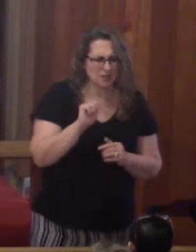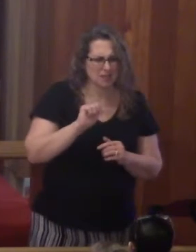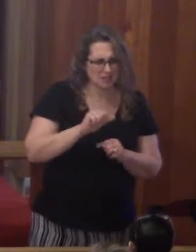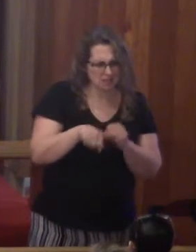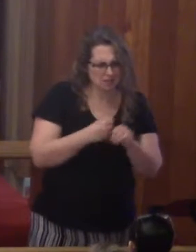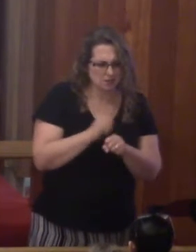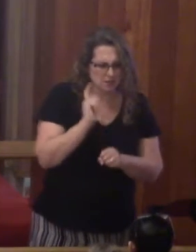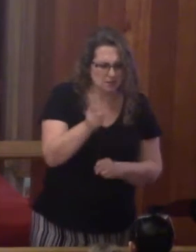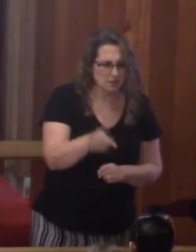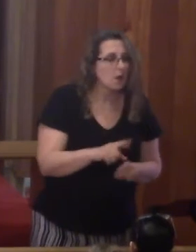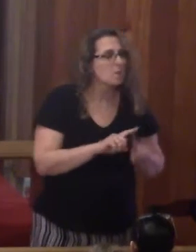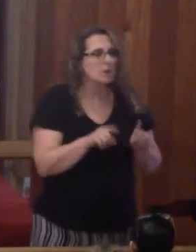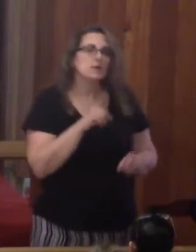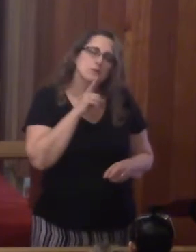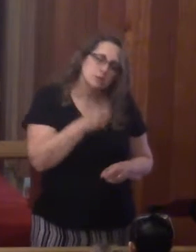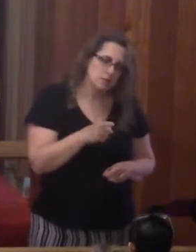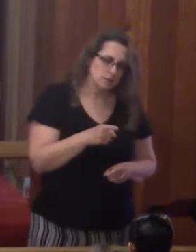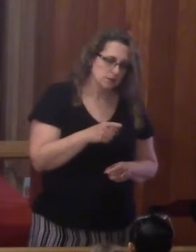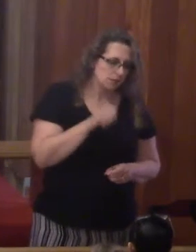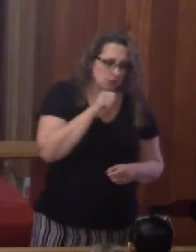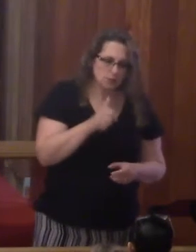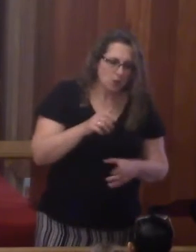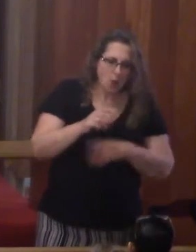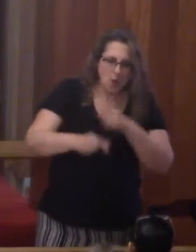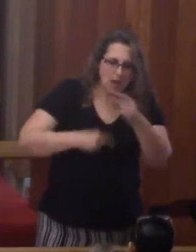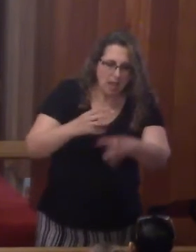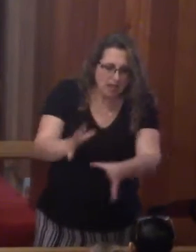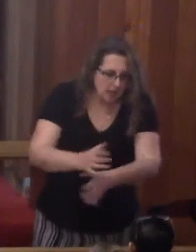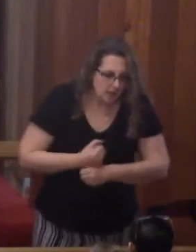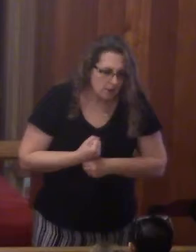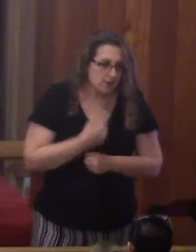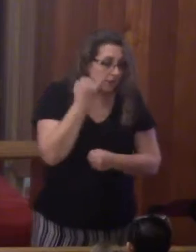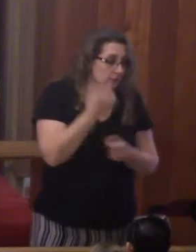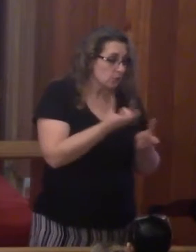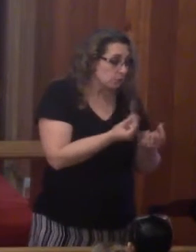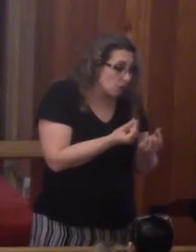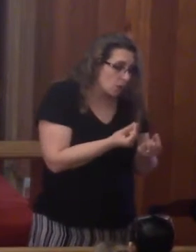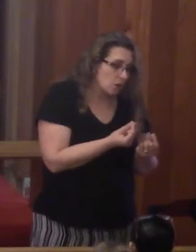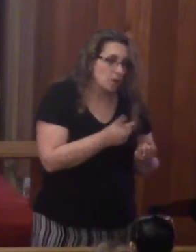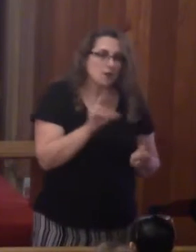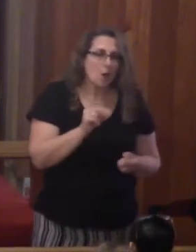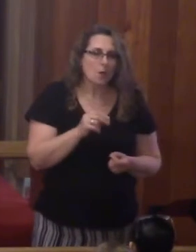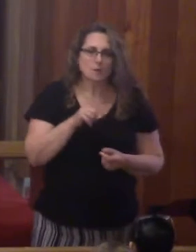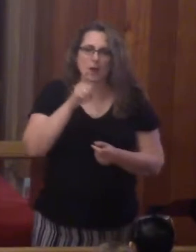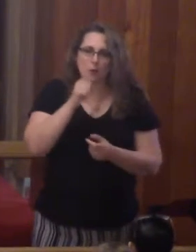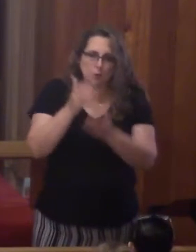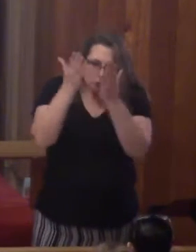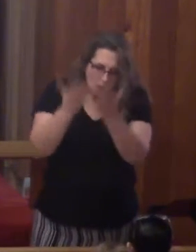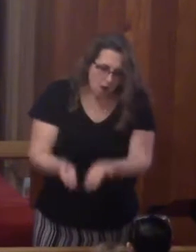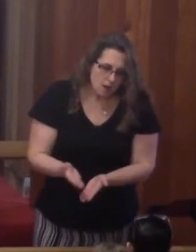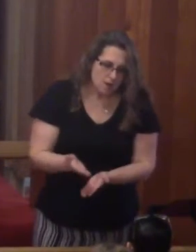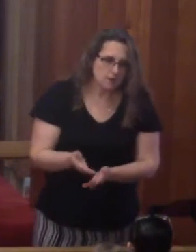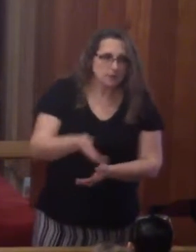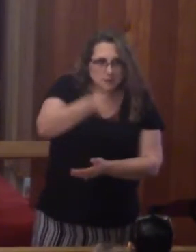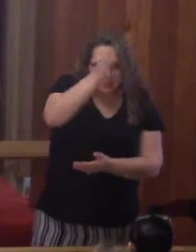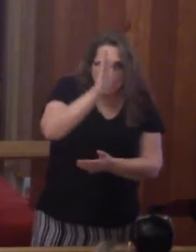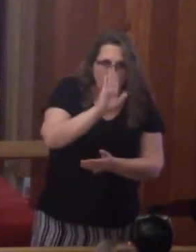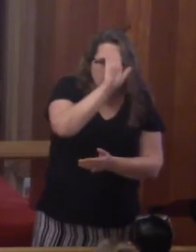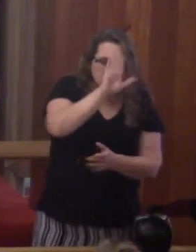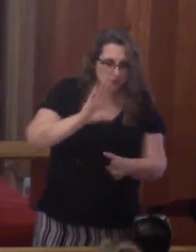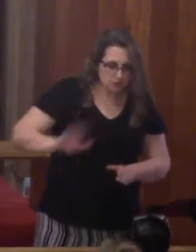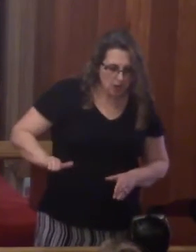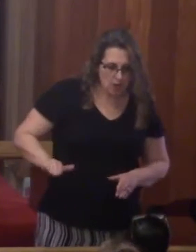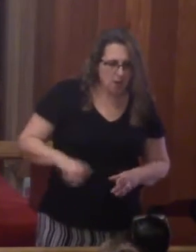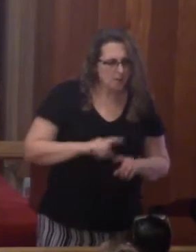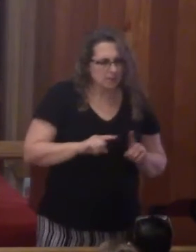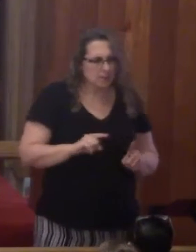later. But the reality is you don't inherit something by doing something, you inherit by who you are, being a child of God. But he still wants